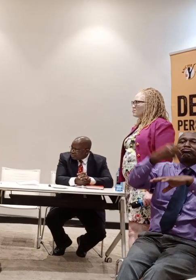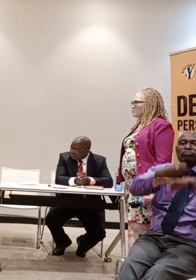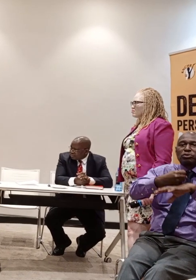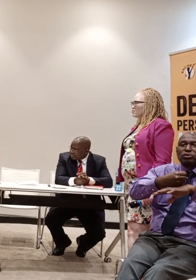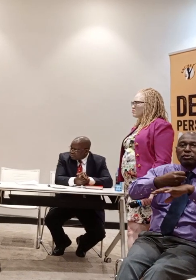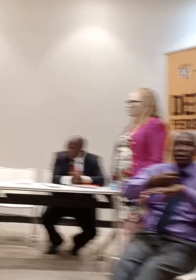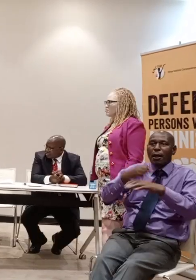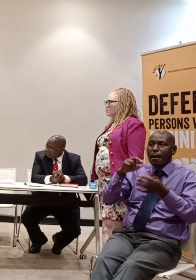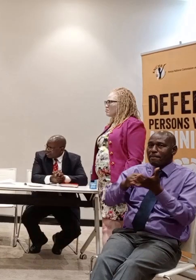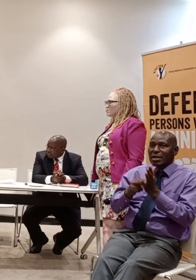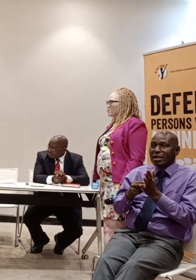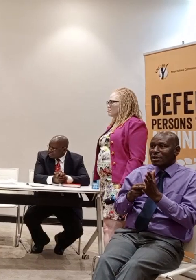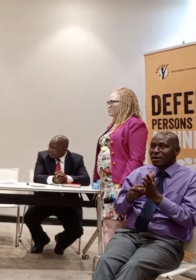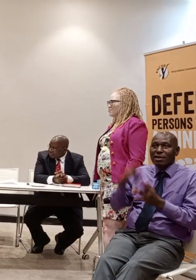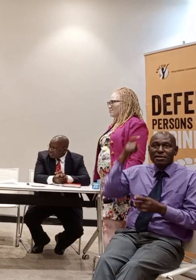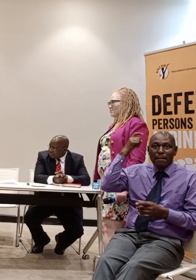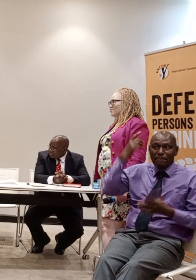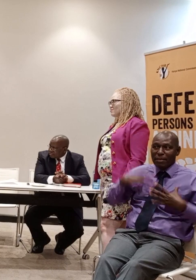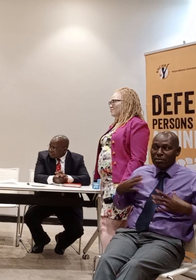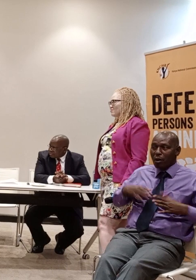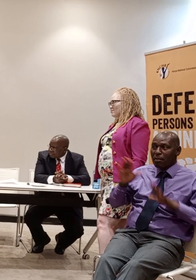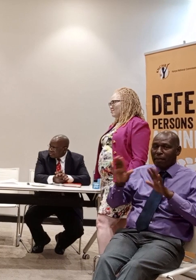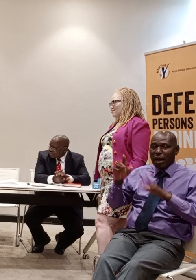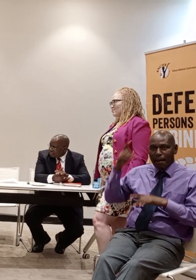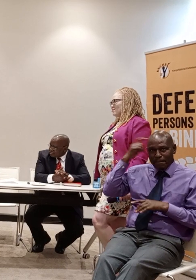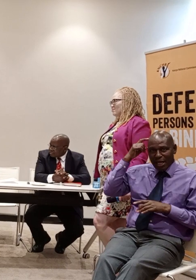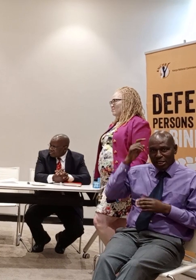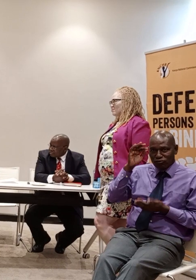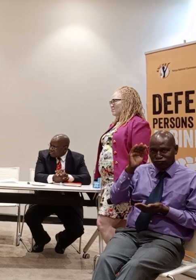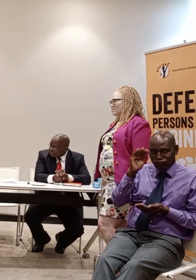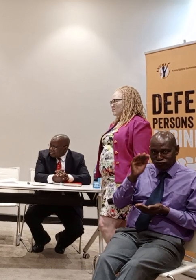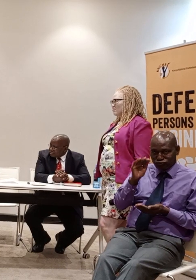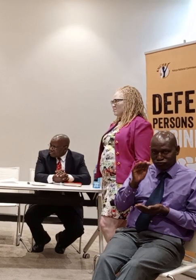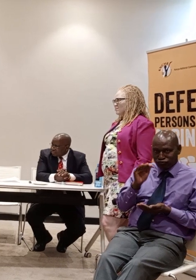respectfully, Right Honorable Raila Odinga, we no longer refer to